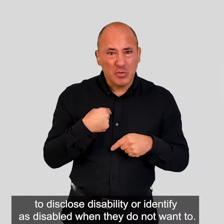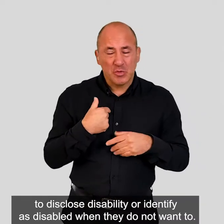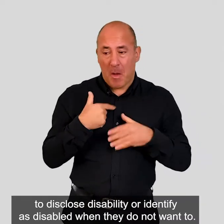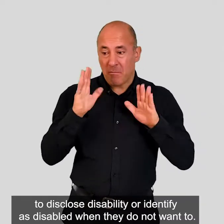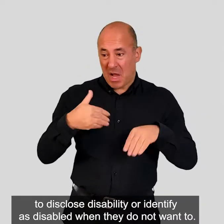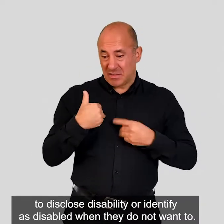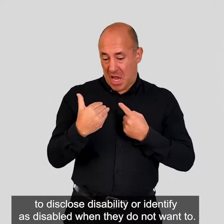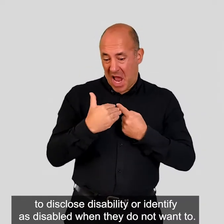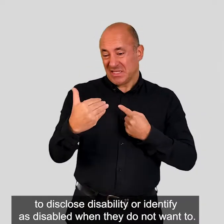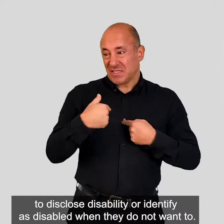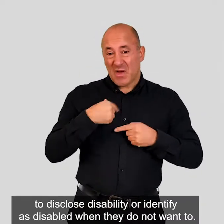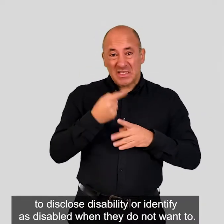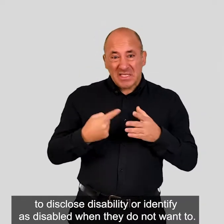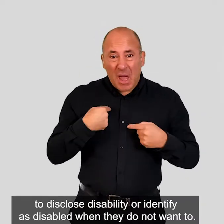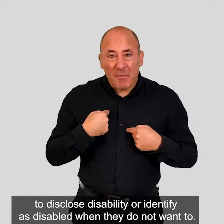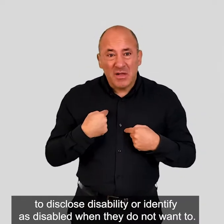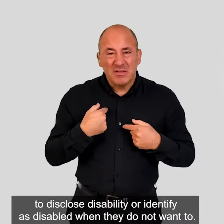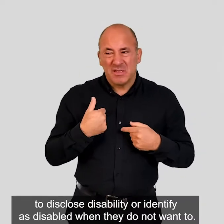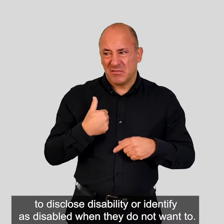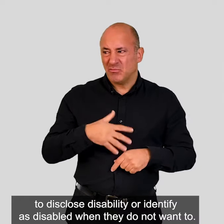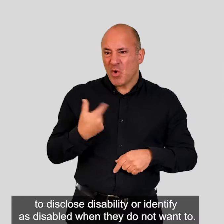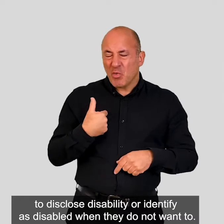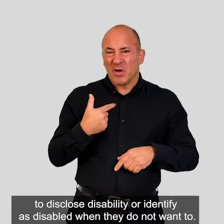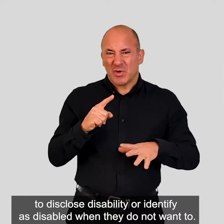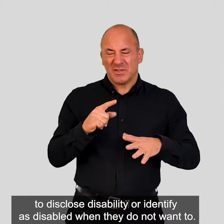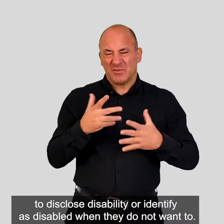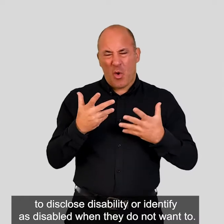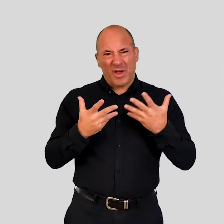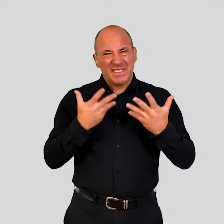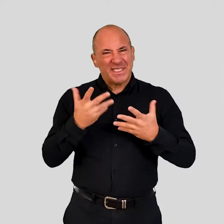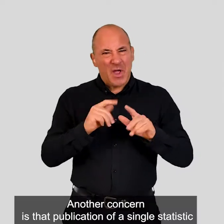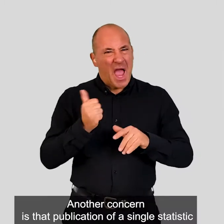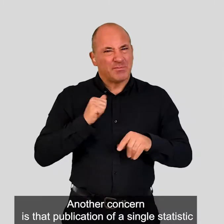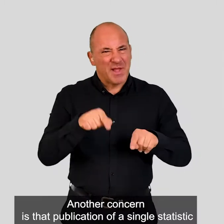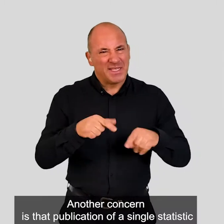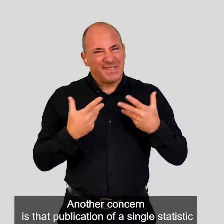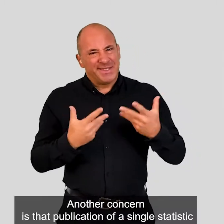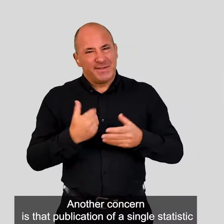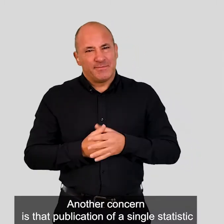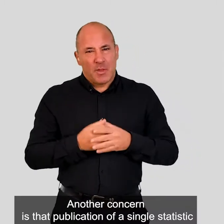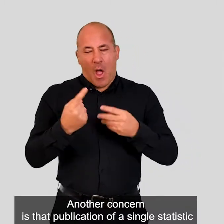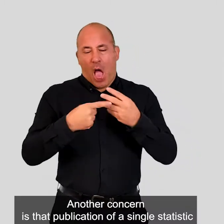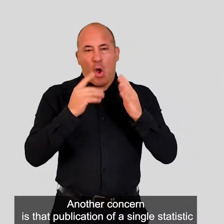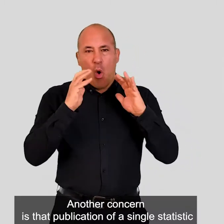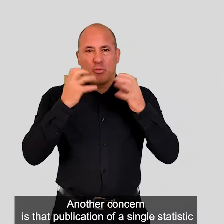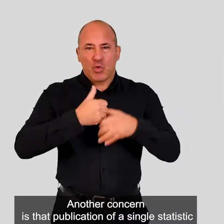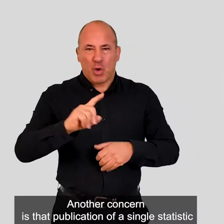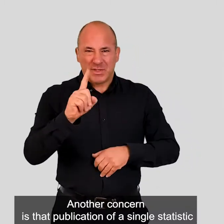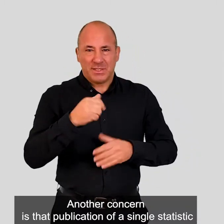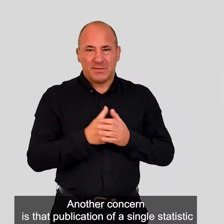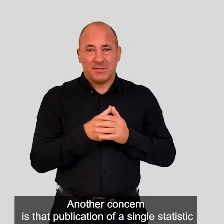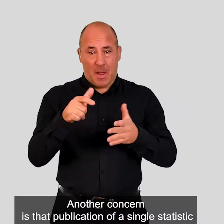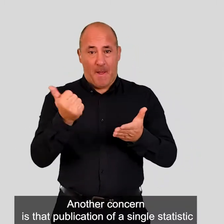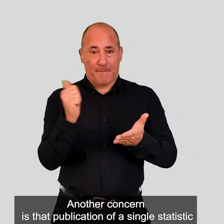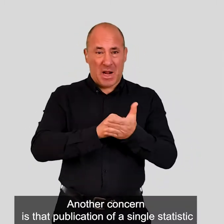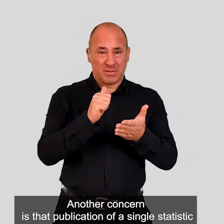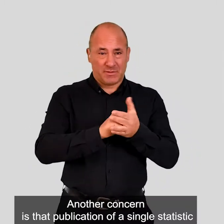or identify as disabled when they do not want to. Another concern is that publication of a single statistic